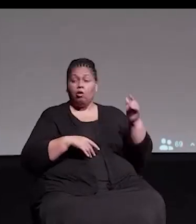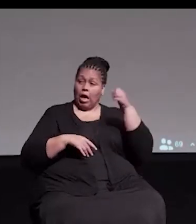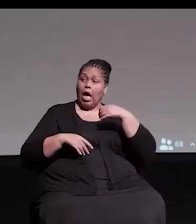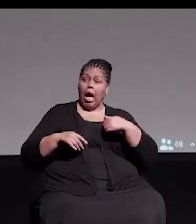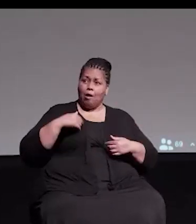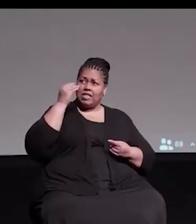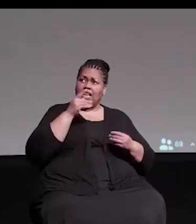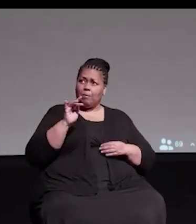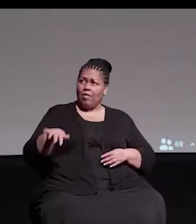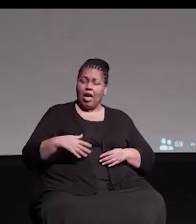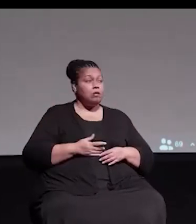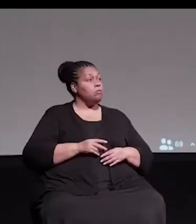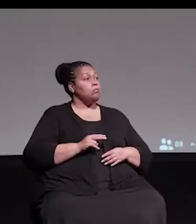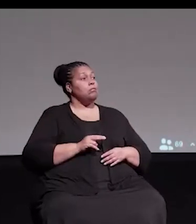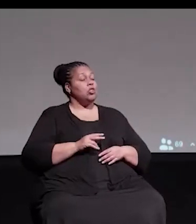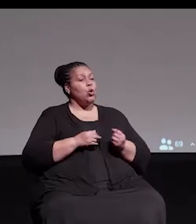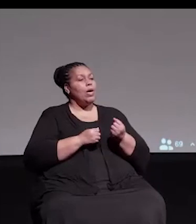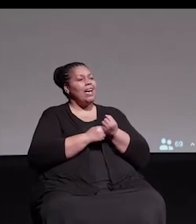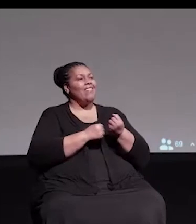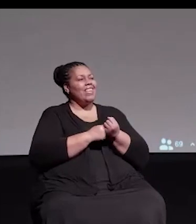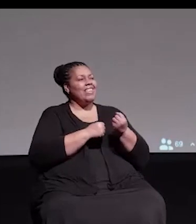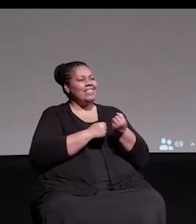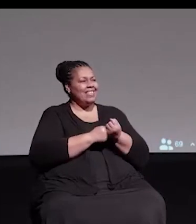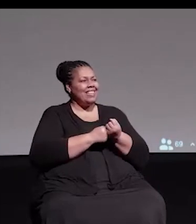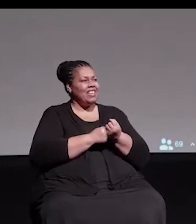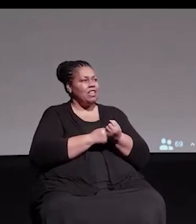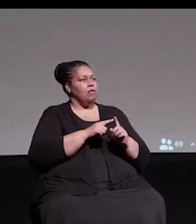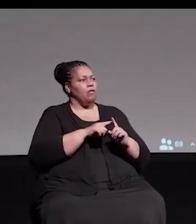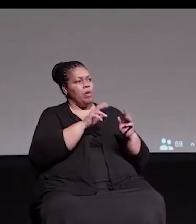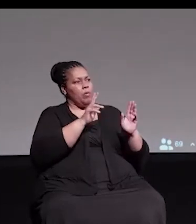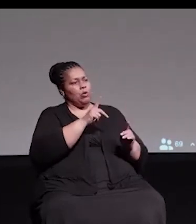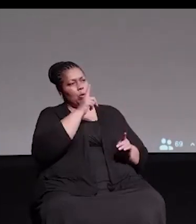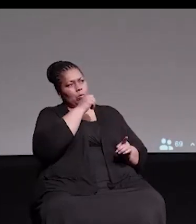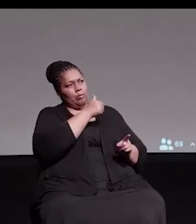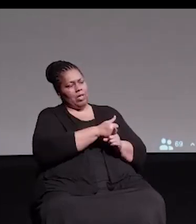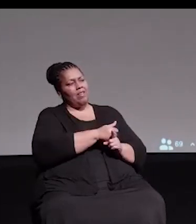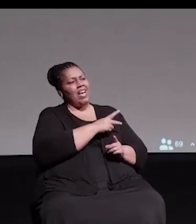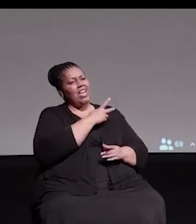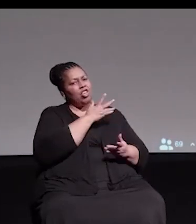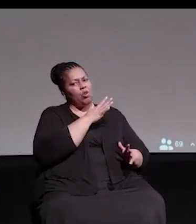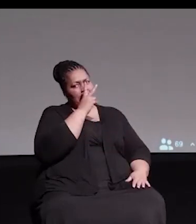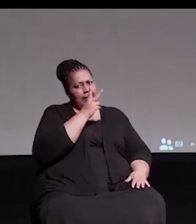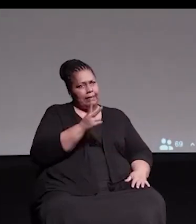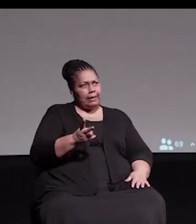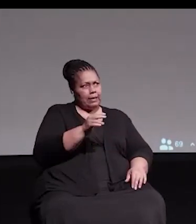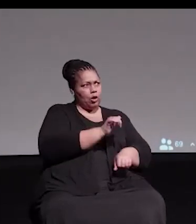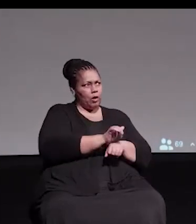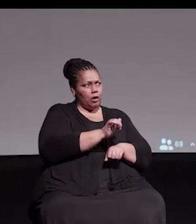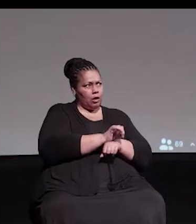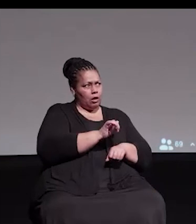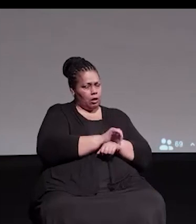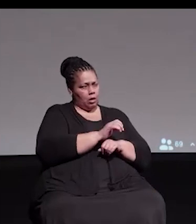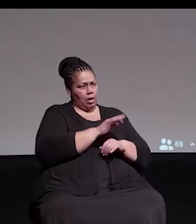you know, there was an advocacy on the part of the person who was, you know, senior. And I think that's where